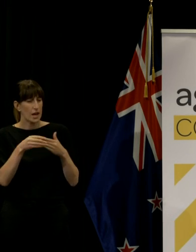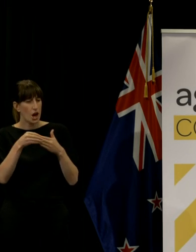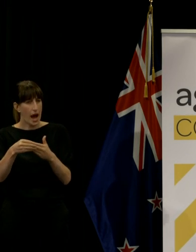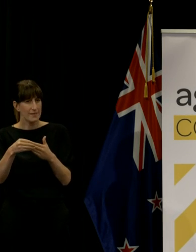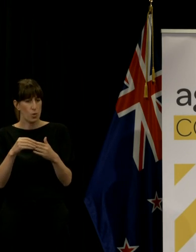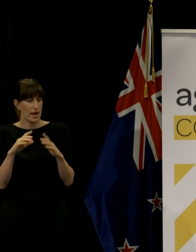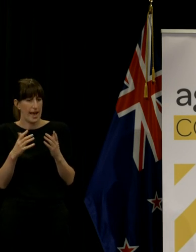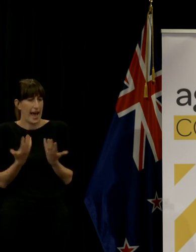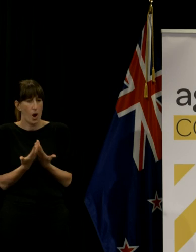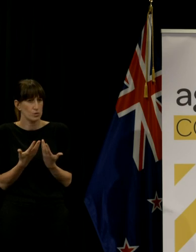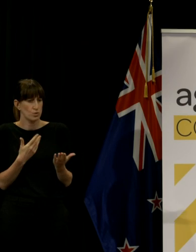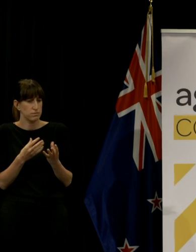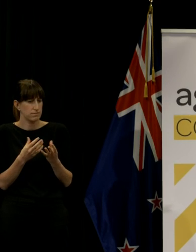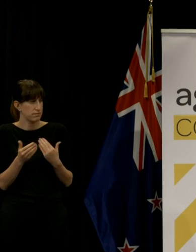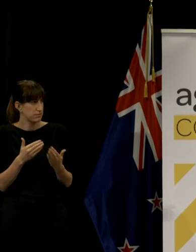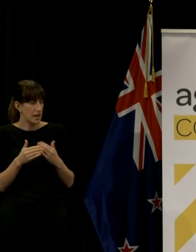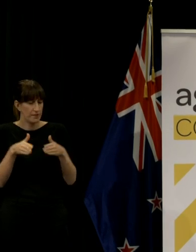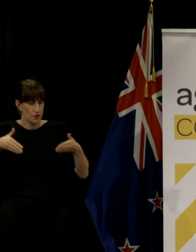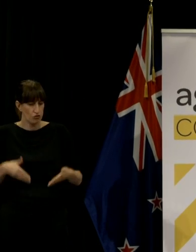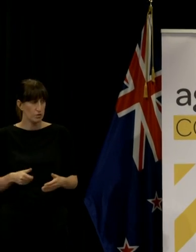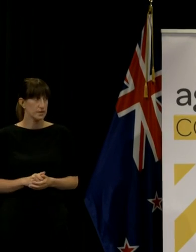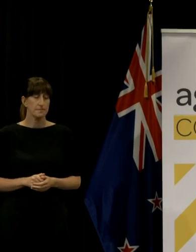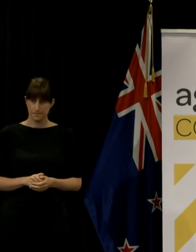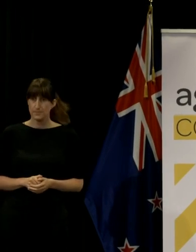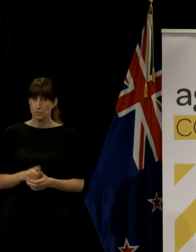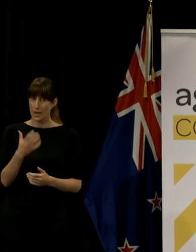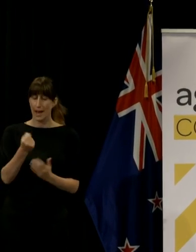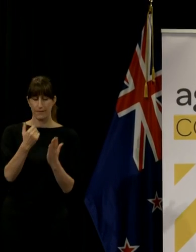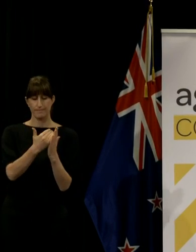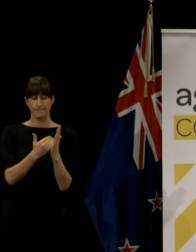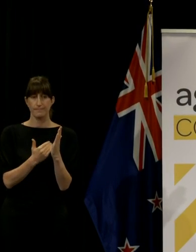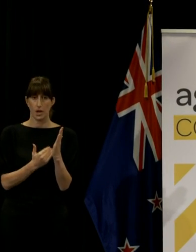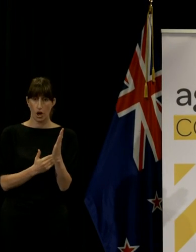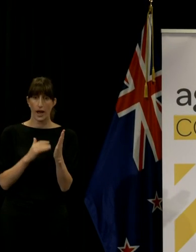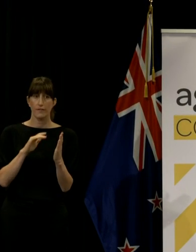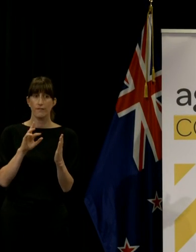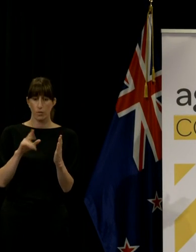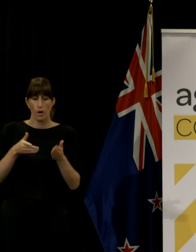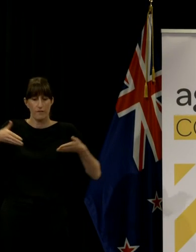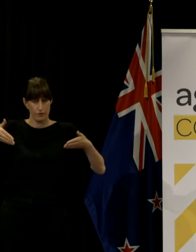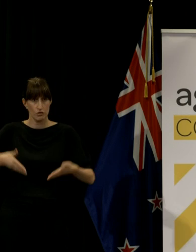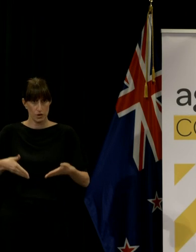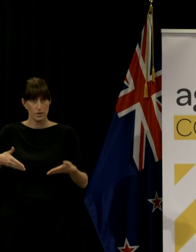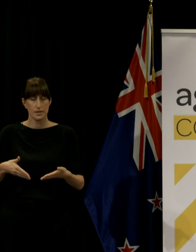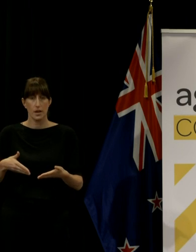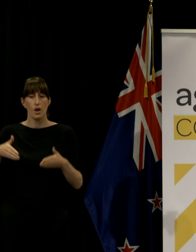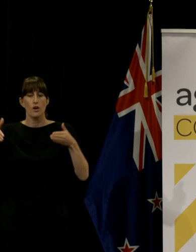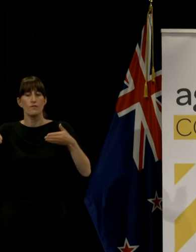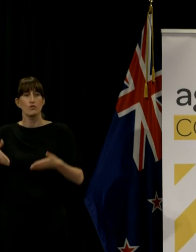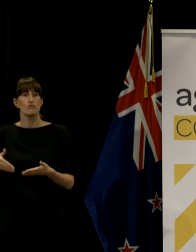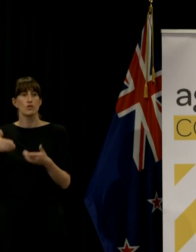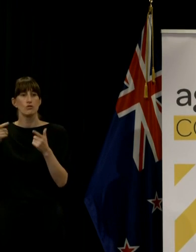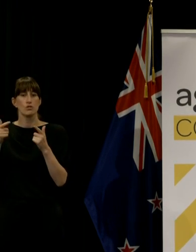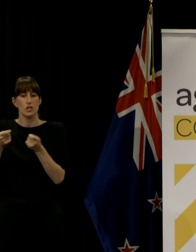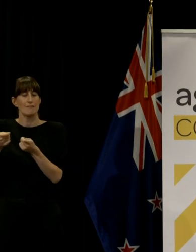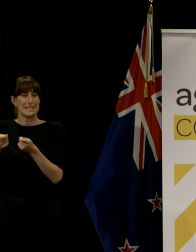some initial guidelines, and funeral directors themselves have actually worked on a process and protocol for doing that, to have very, very limited